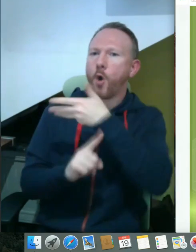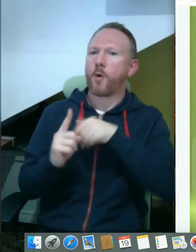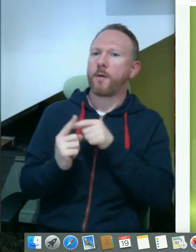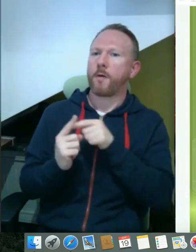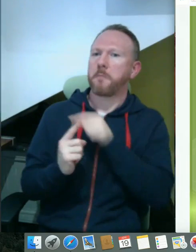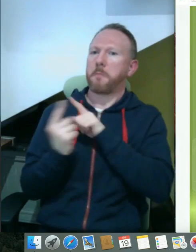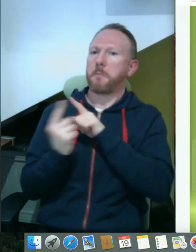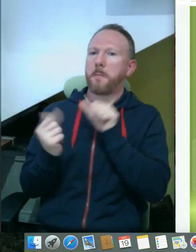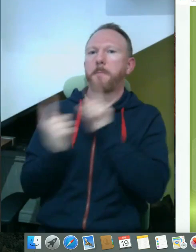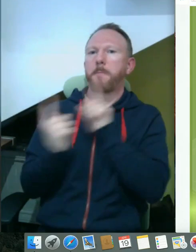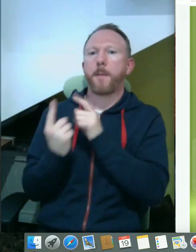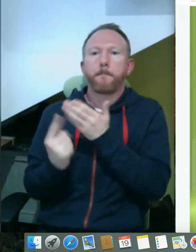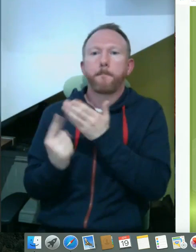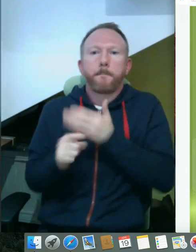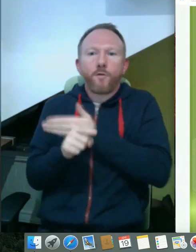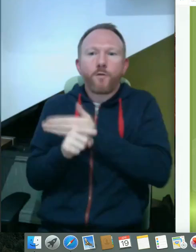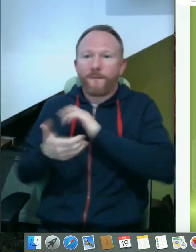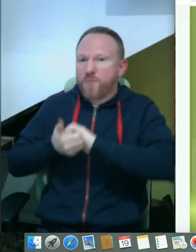during other